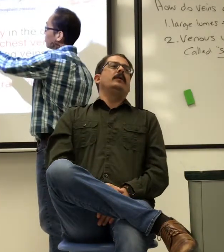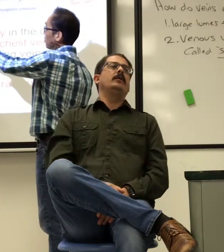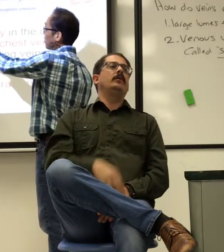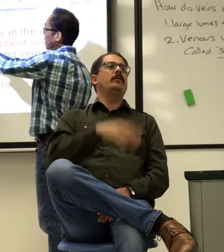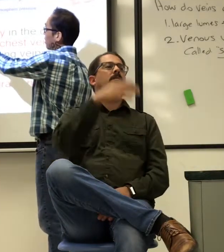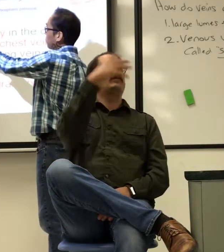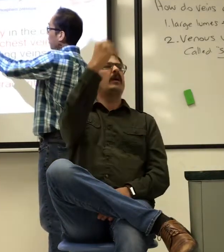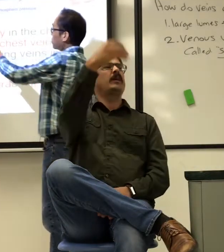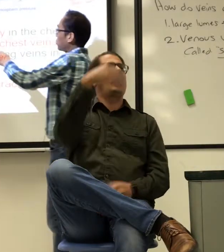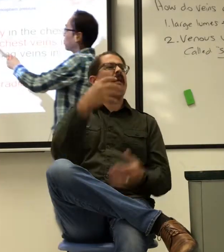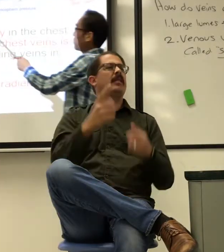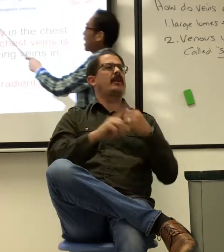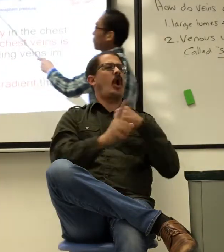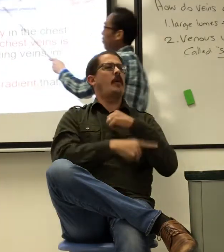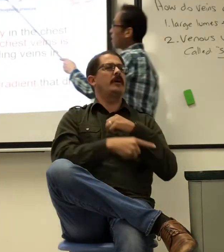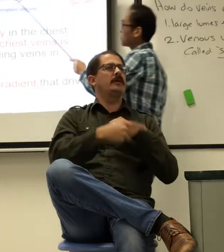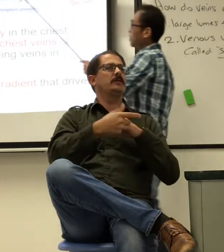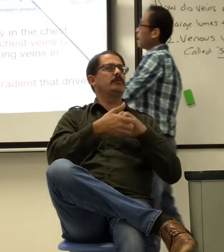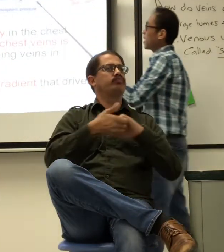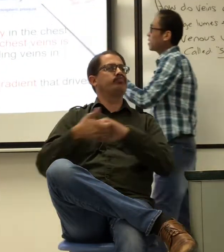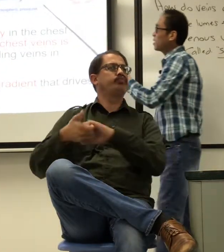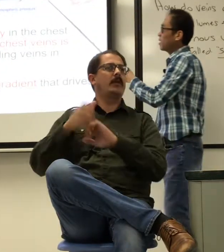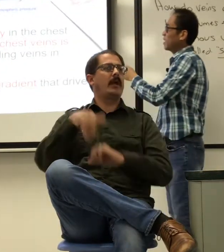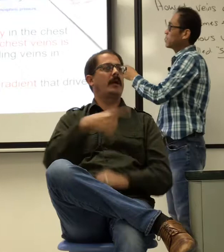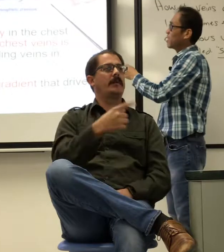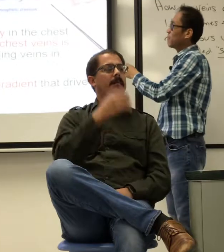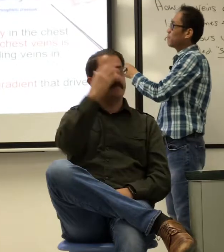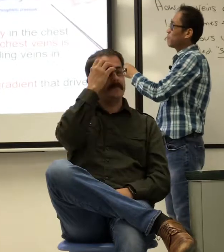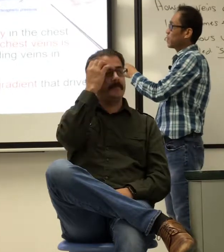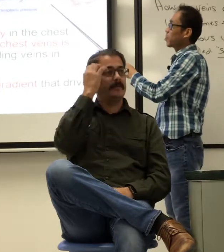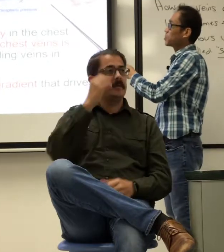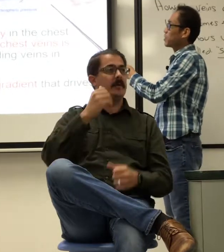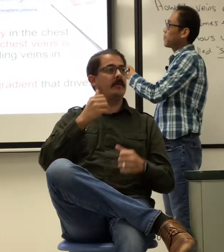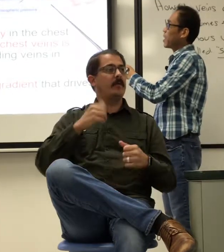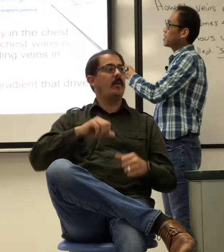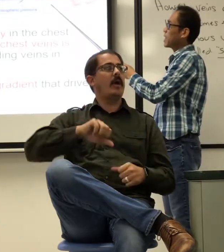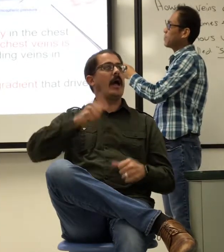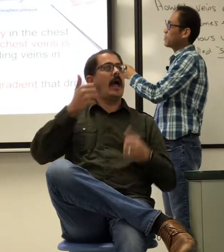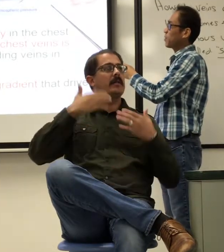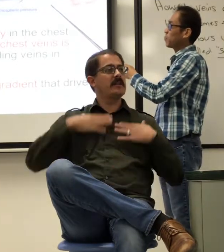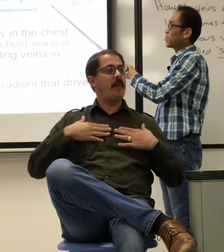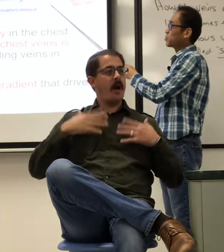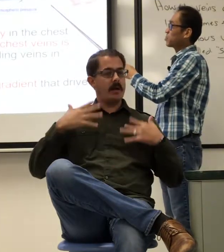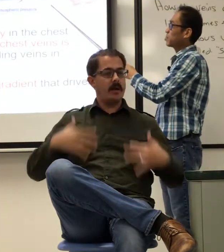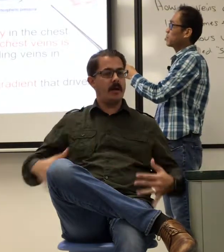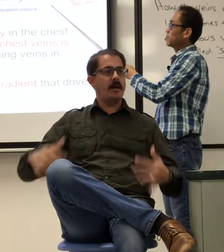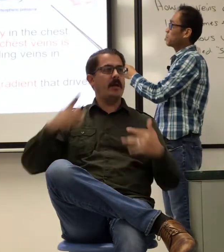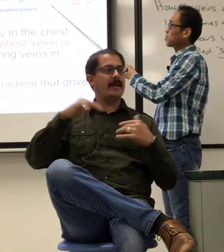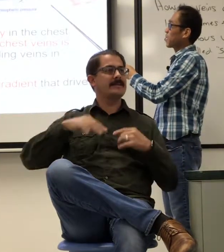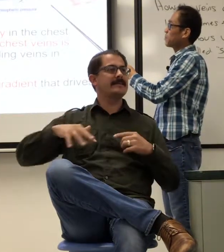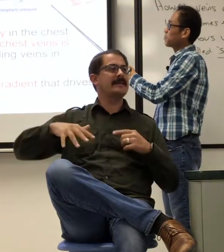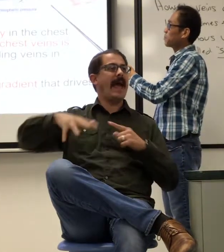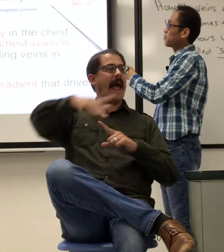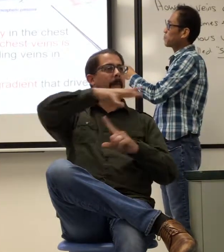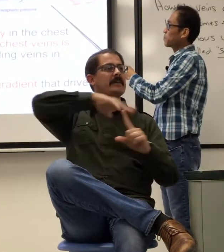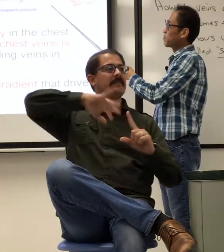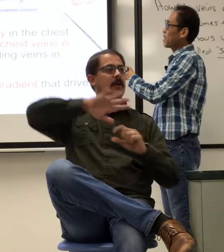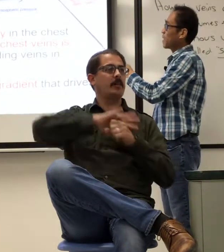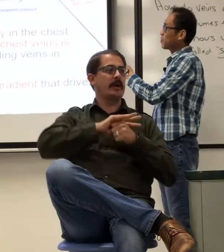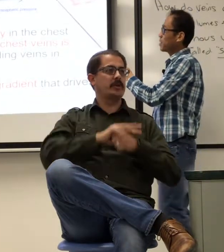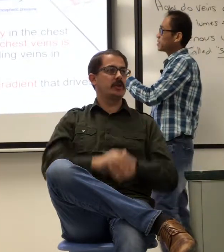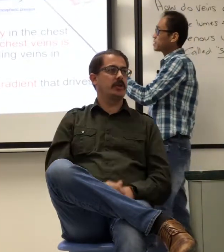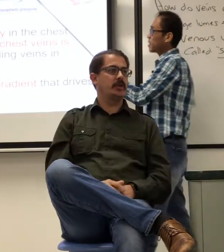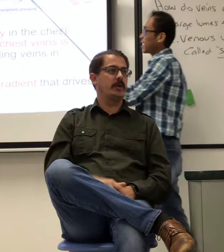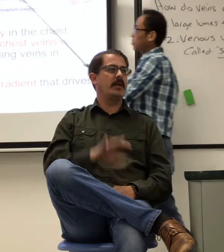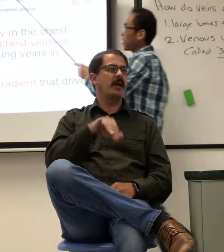A little bit negative pressure. Everywhere else in the body, it's the pressure on the body is atmospheric pressure. Okay.